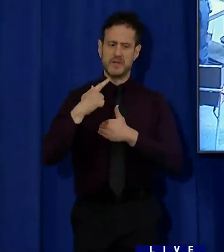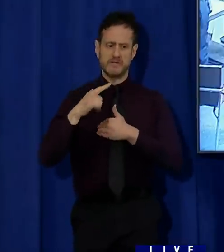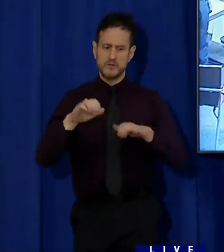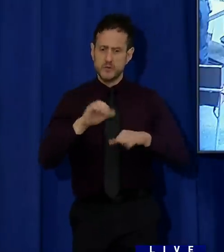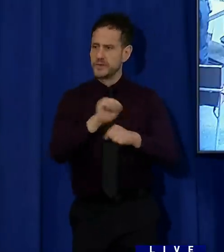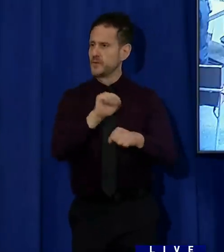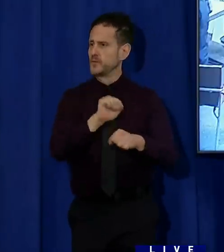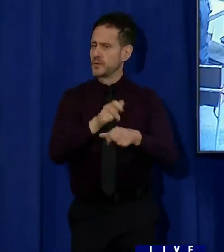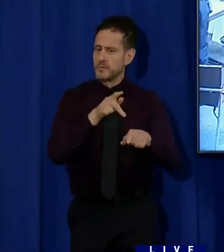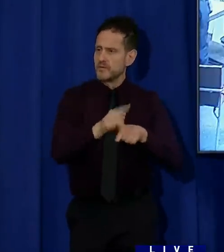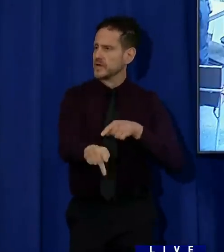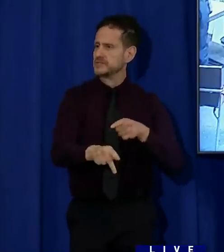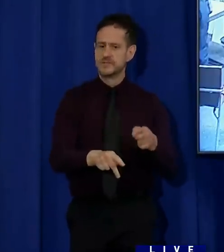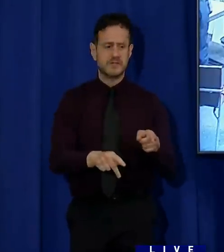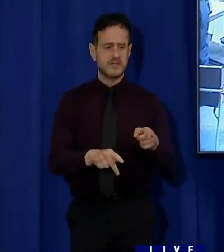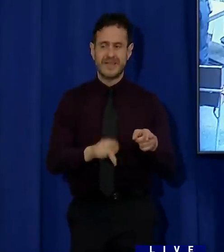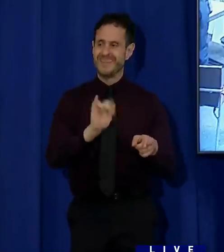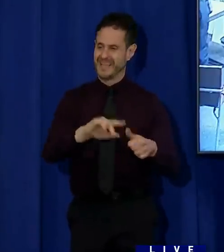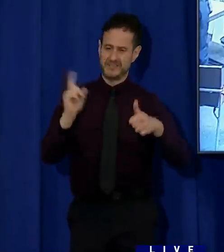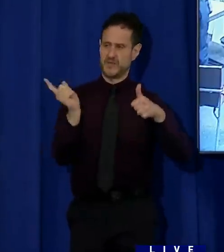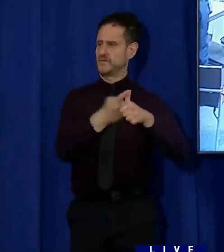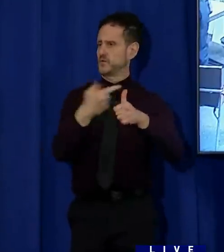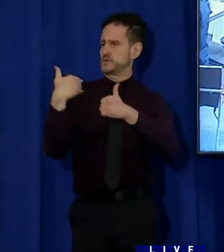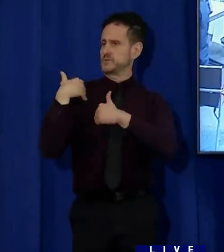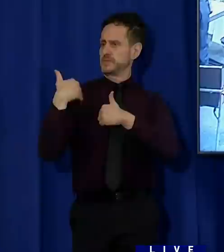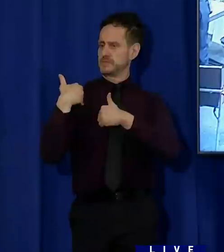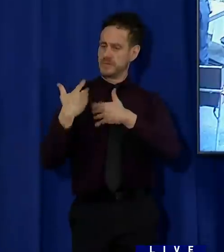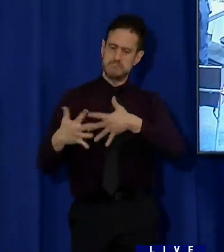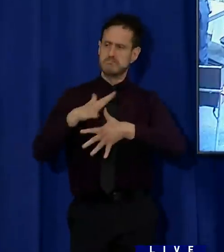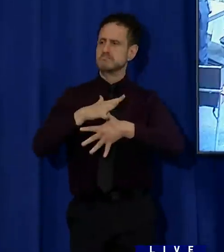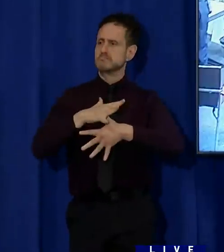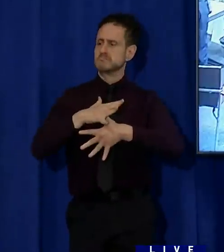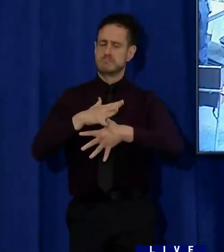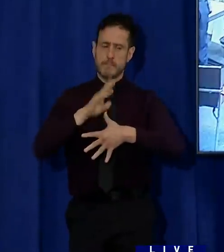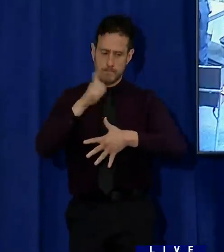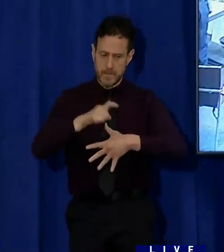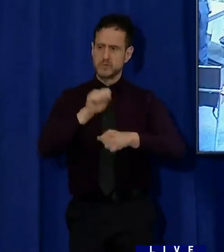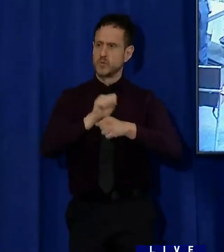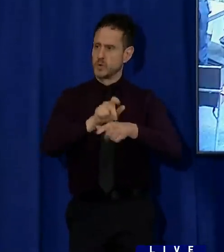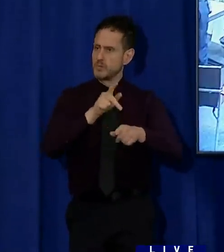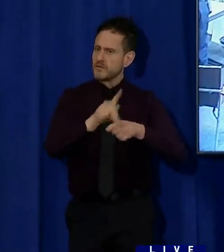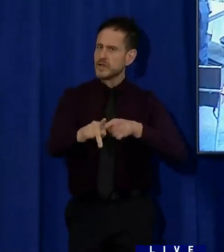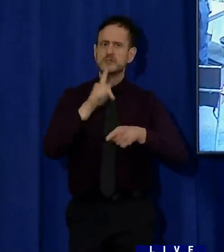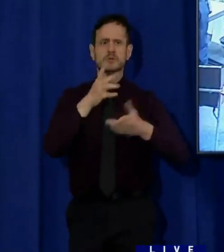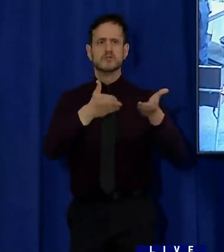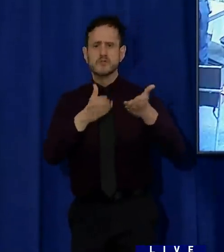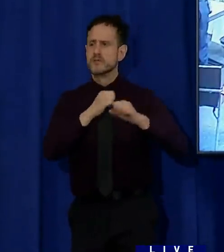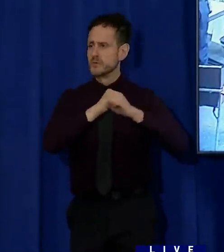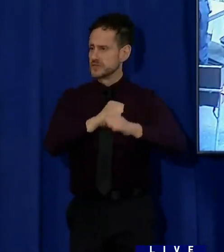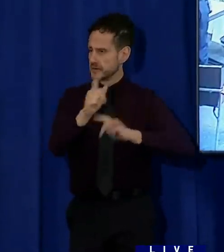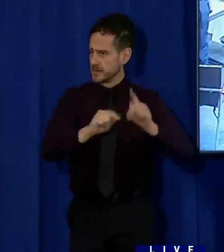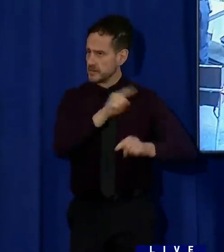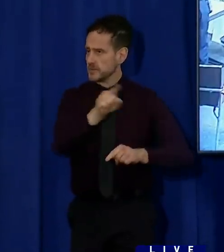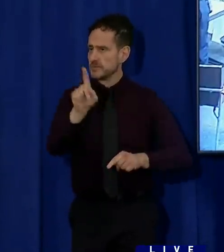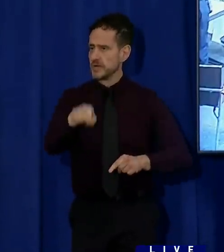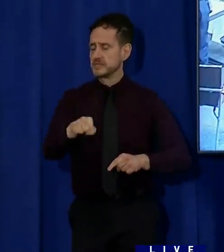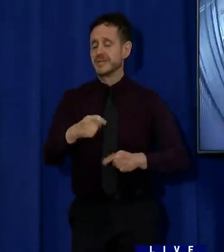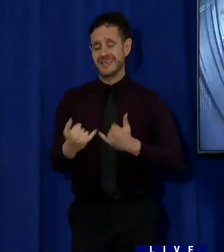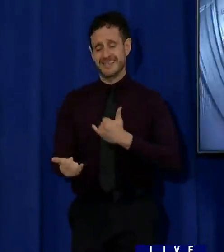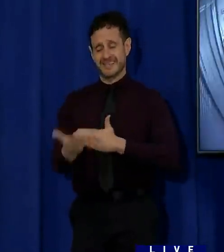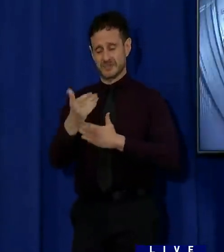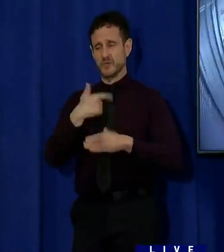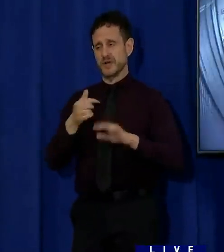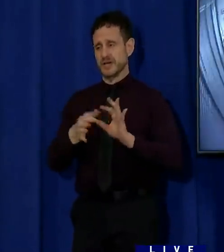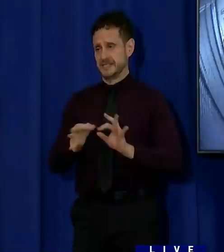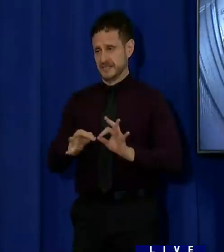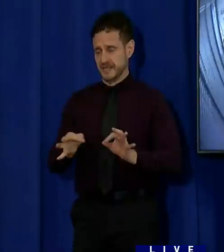manner is their first priority as a police officer. I said this morning, and I'll be very brief.